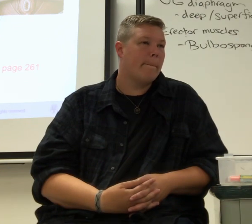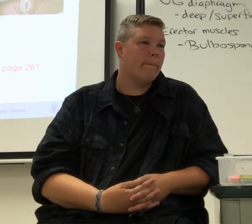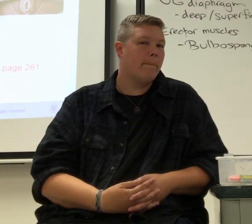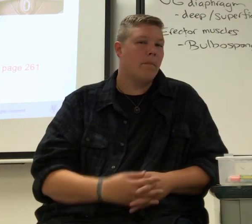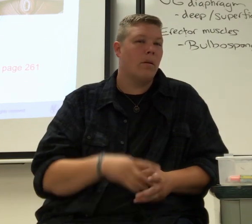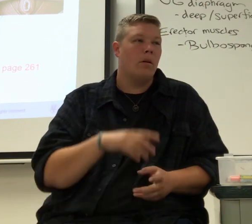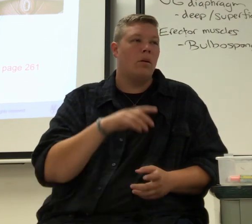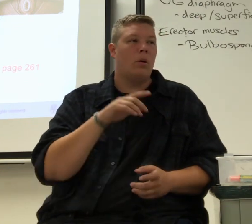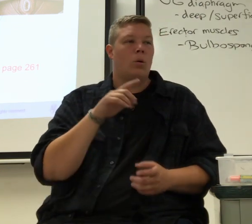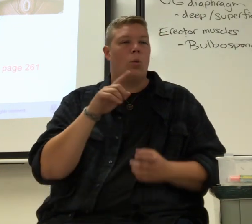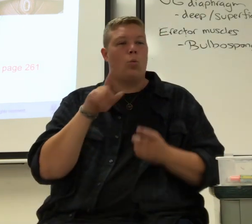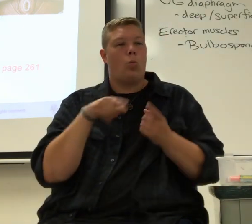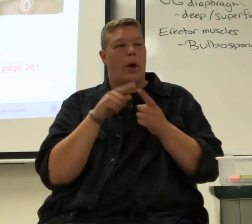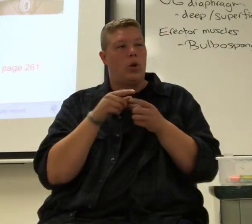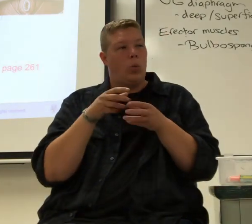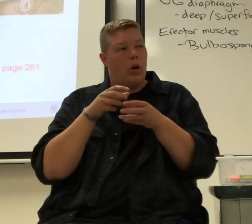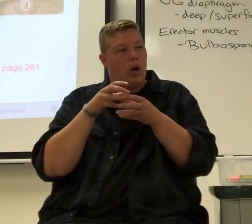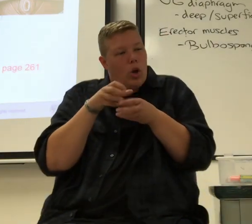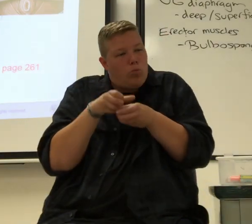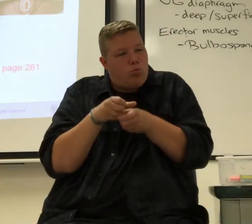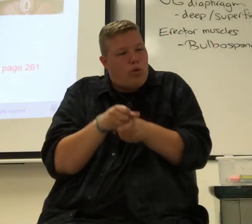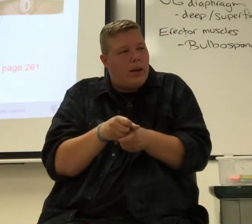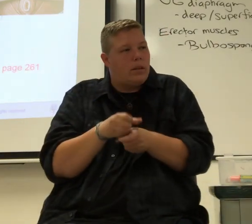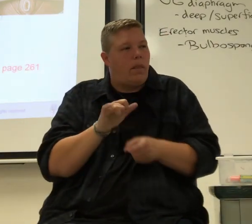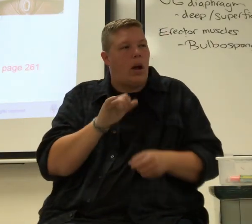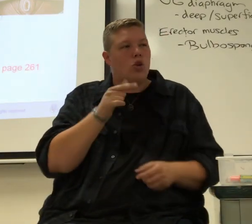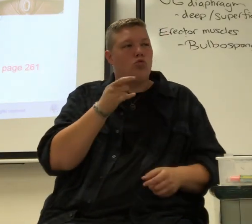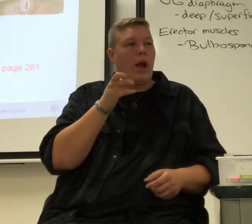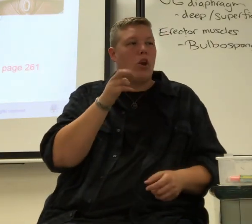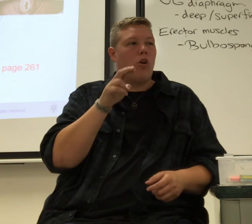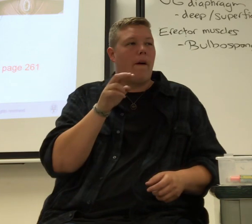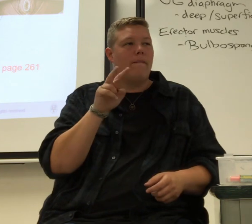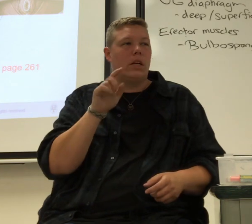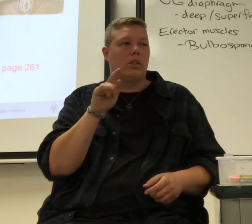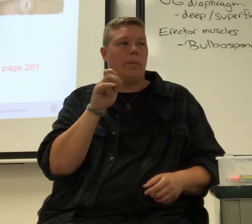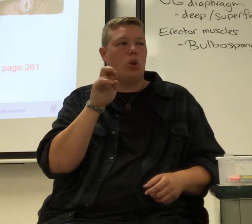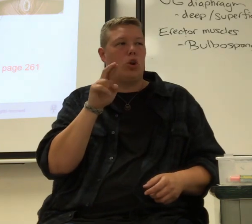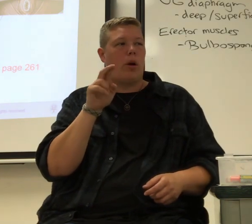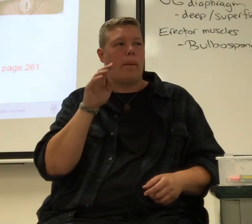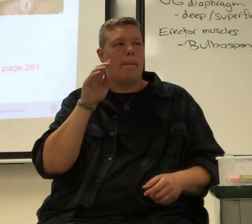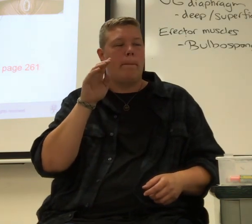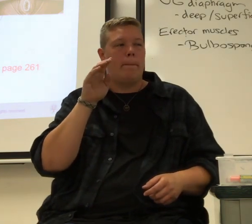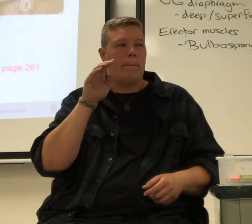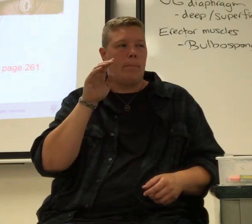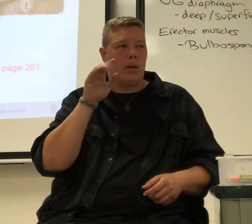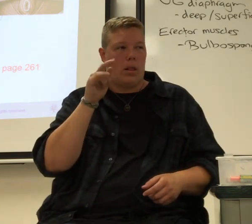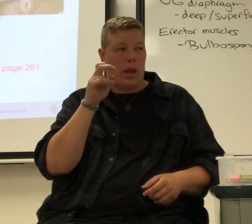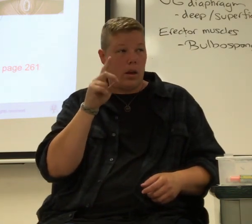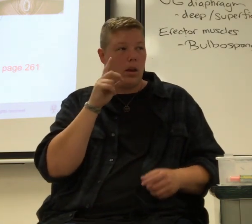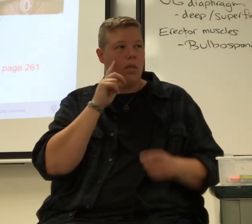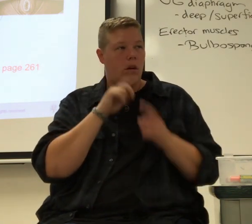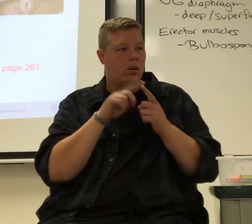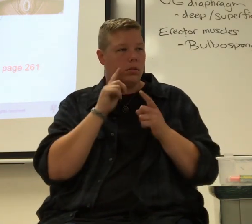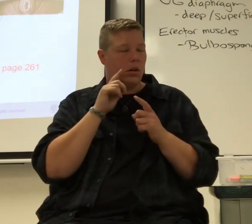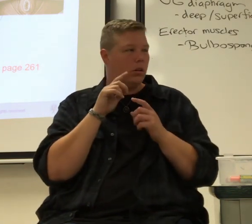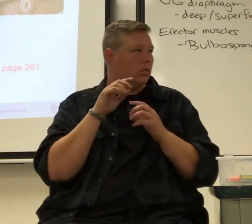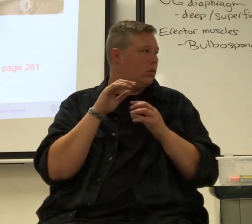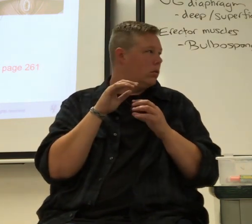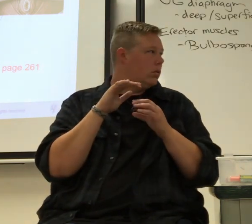When you compress the greater vestibular gland, there's a secretion that will lubricate the area during sex arousal.